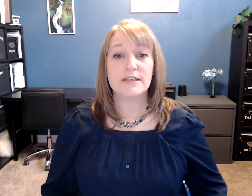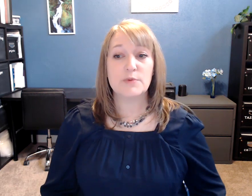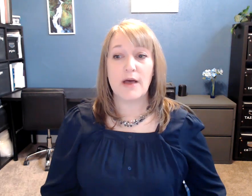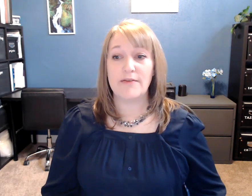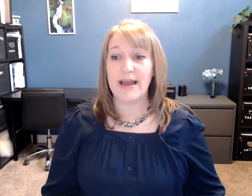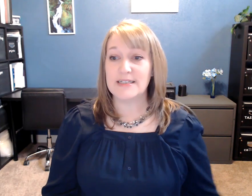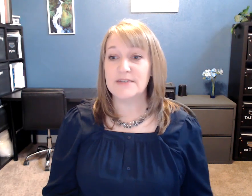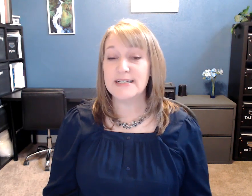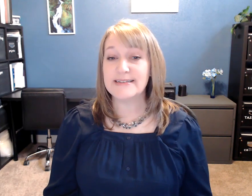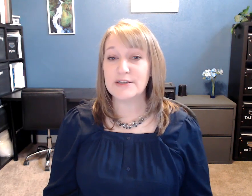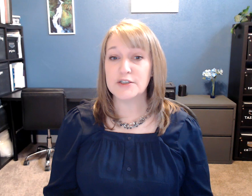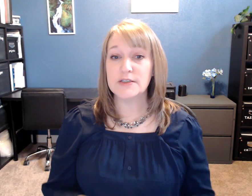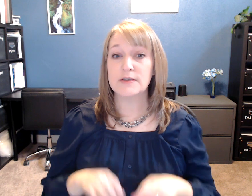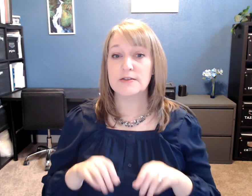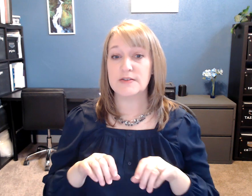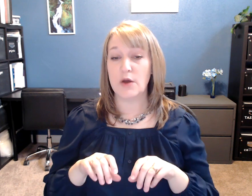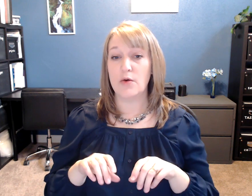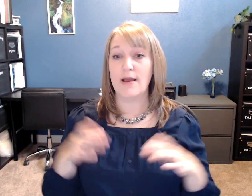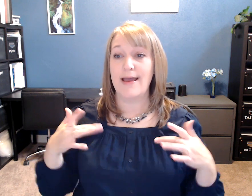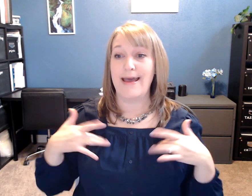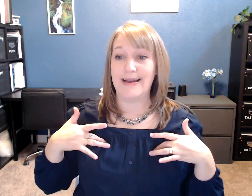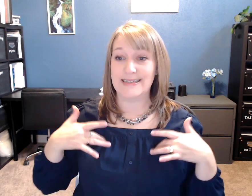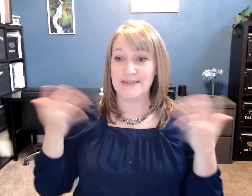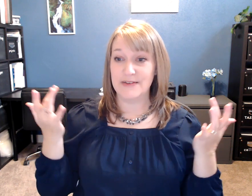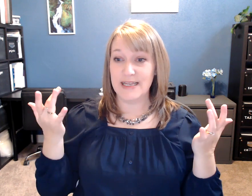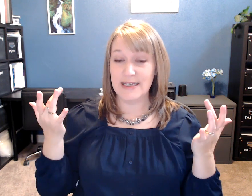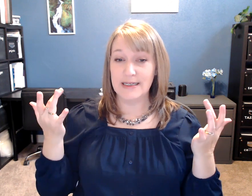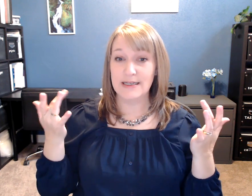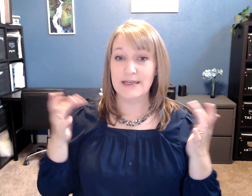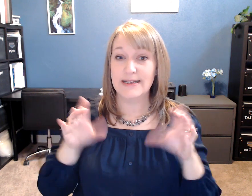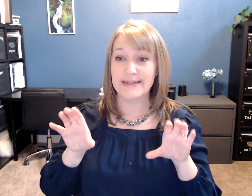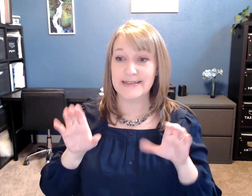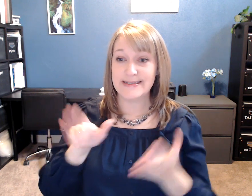Next, we will have activity center. So activity